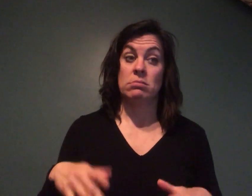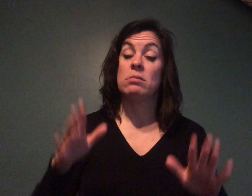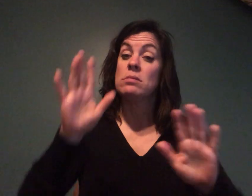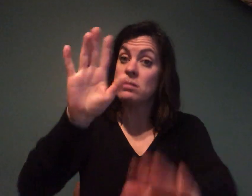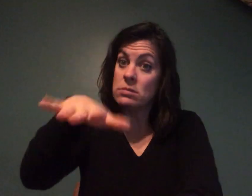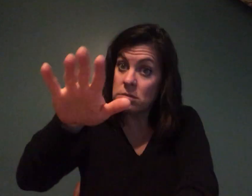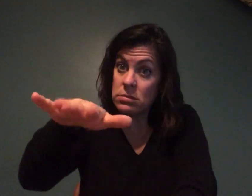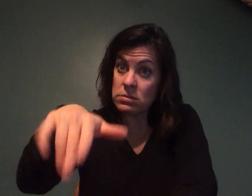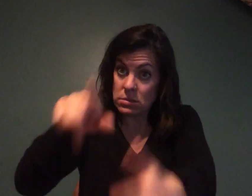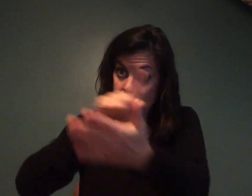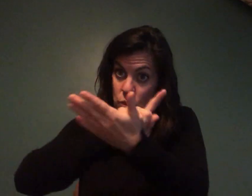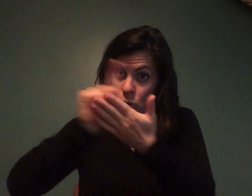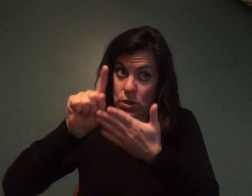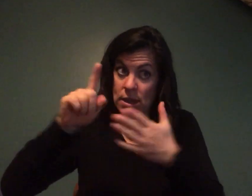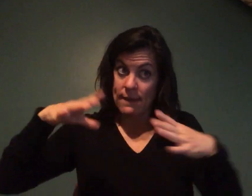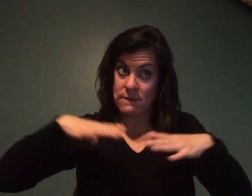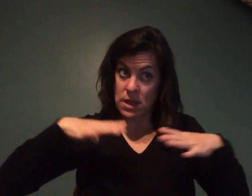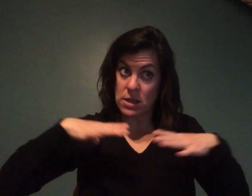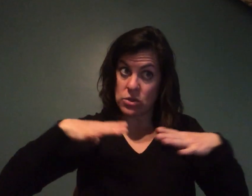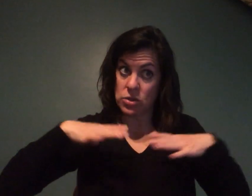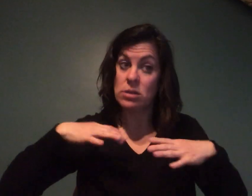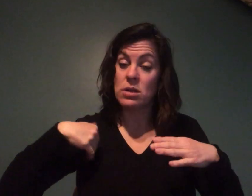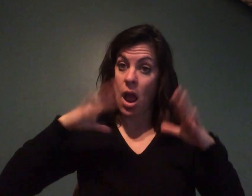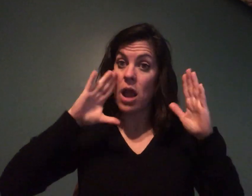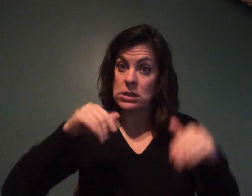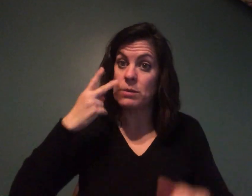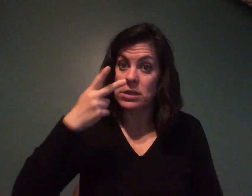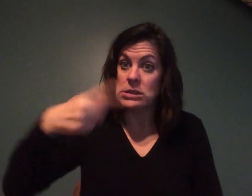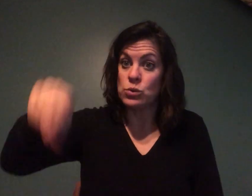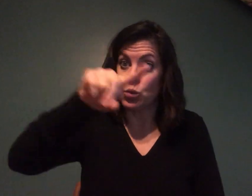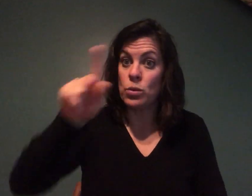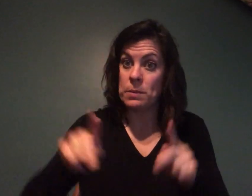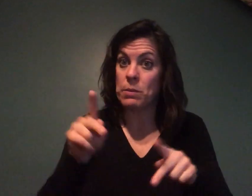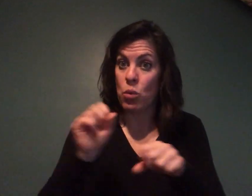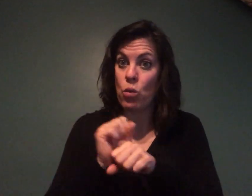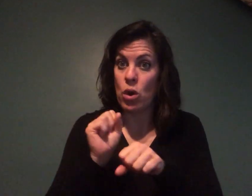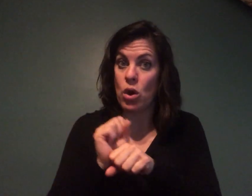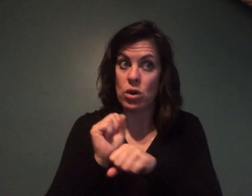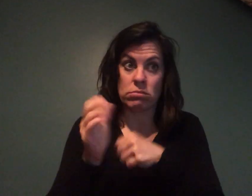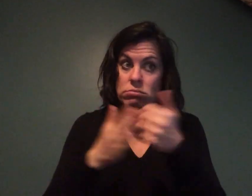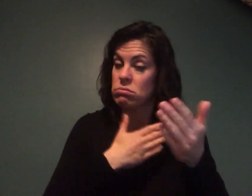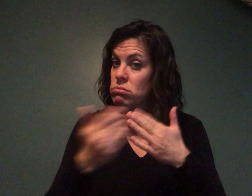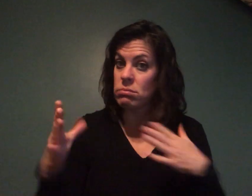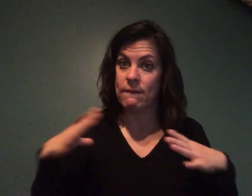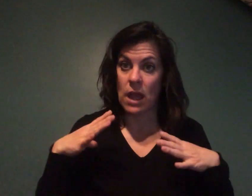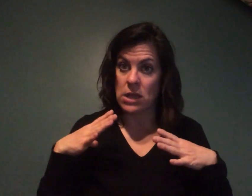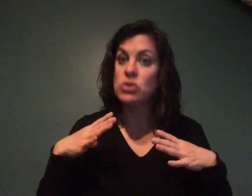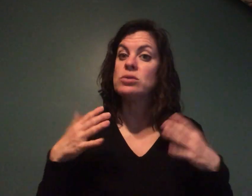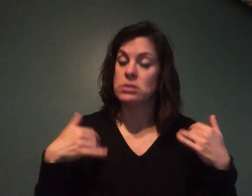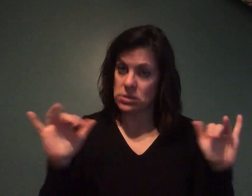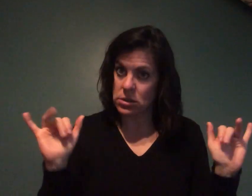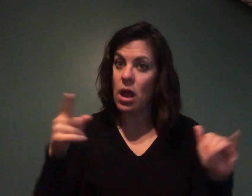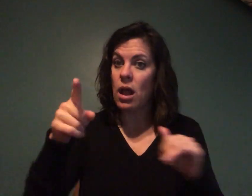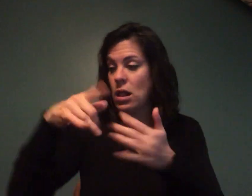people working on this. You have the work. Hopefully, when we get back, I will be qualified to give you the